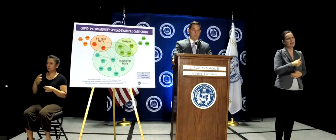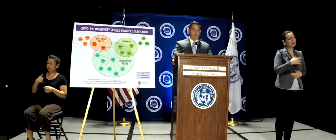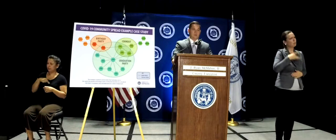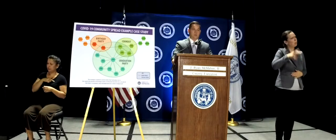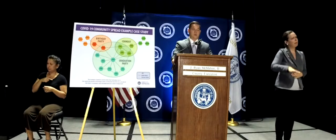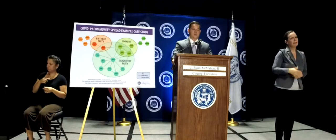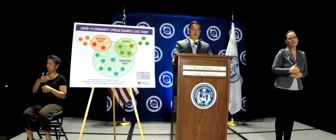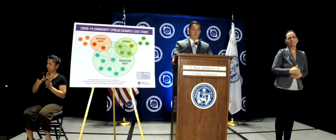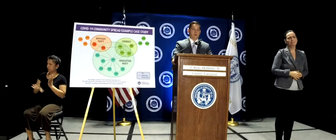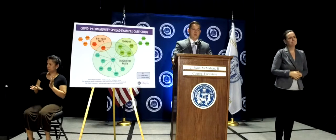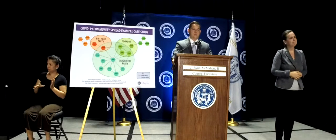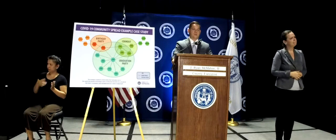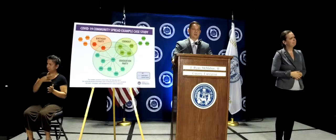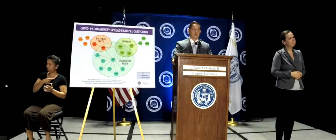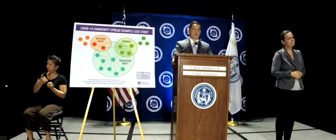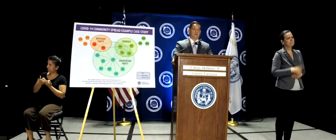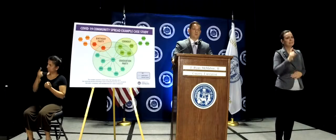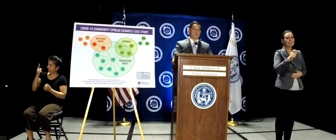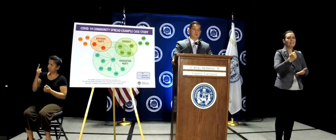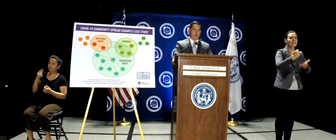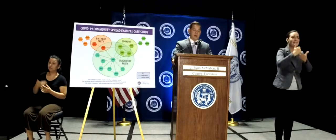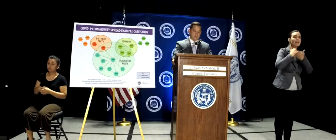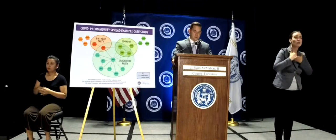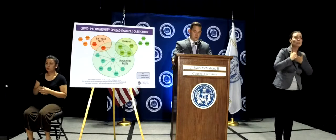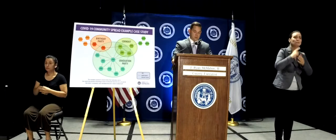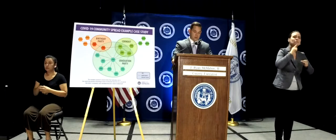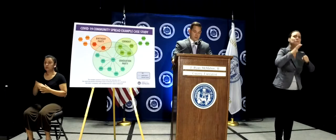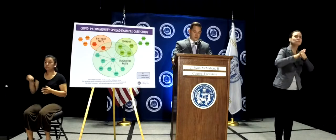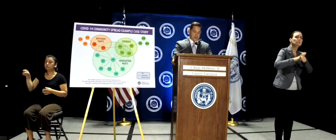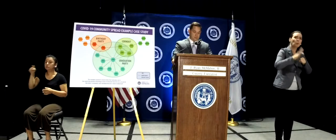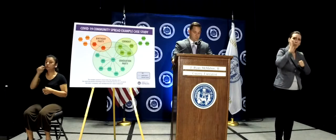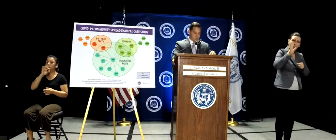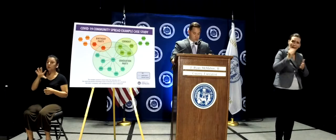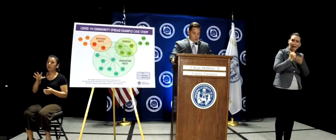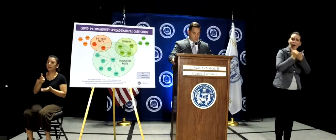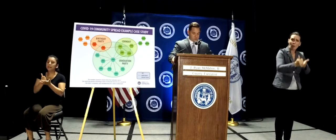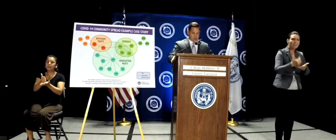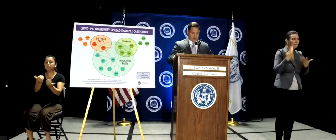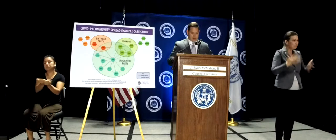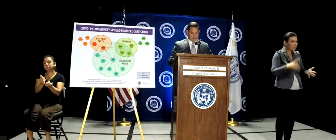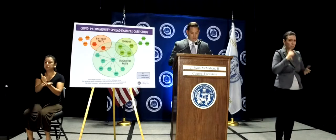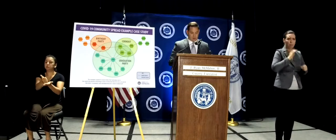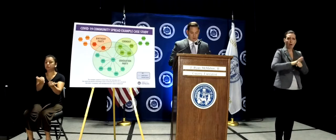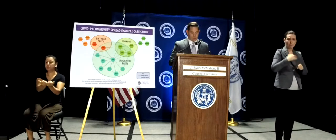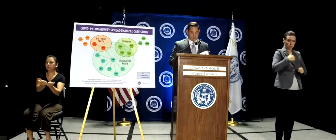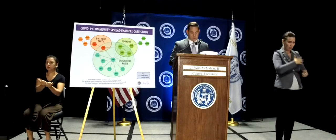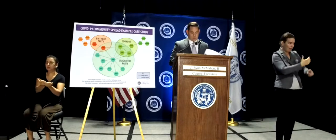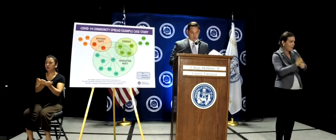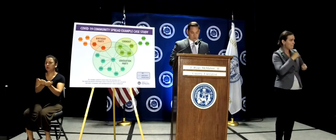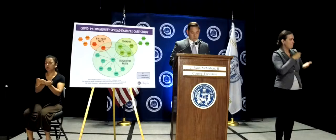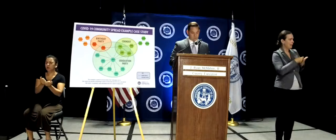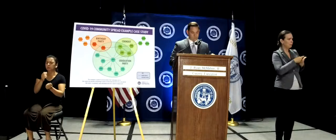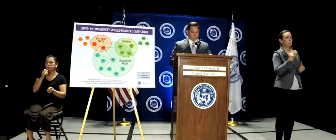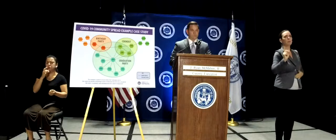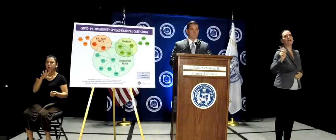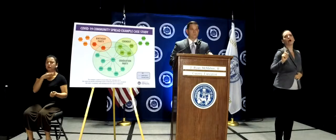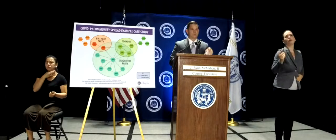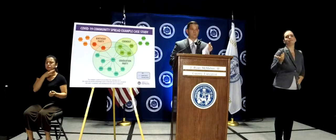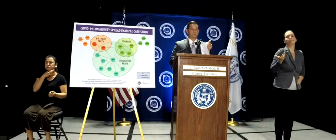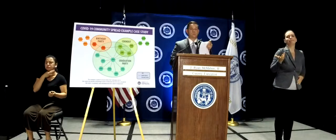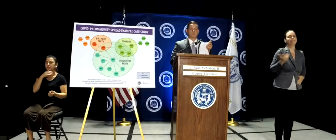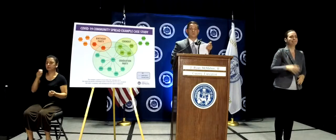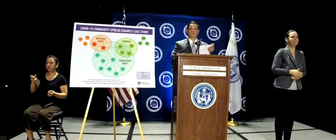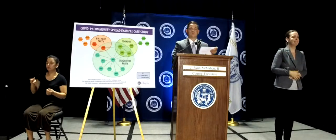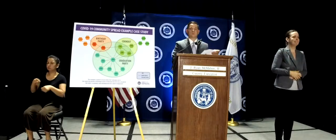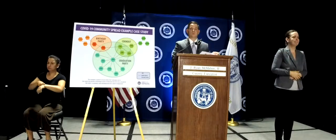help. Everybody said we're going to help state and local governments in the past. Now's the time. So saying that, we'll take questions. Last